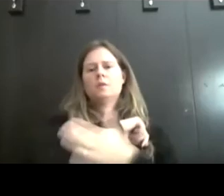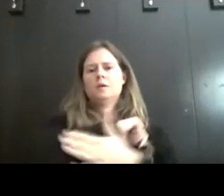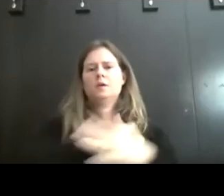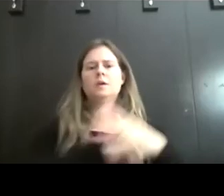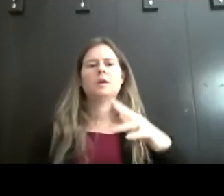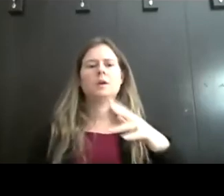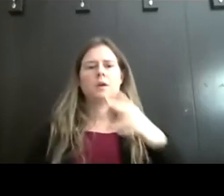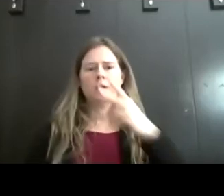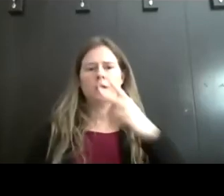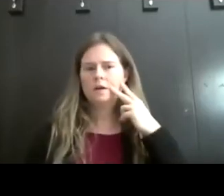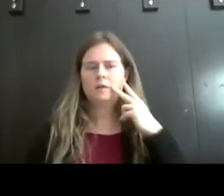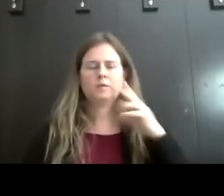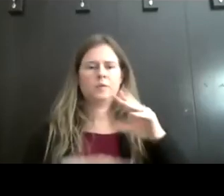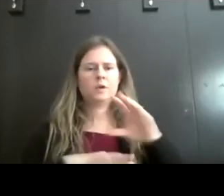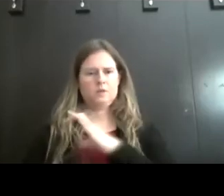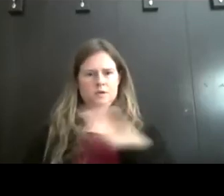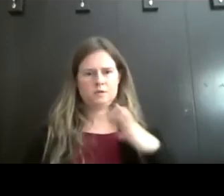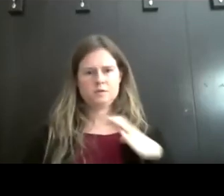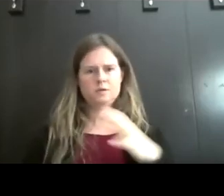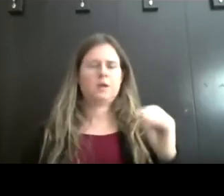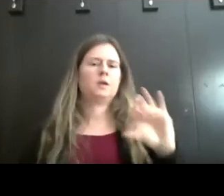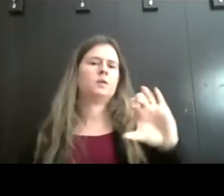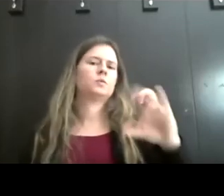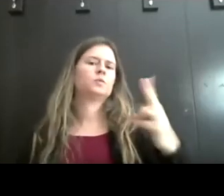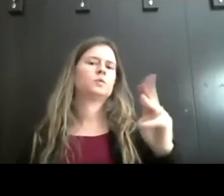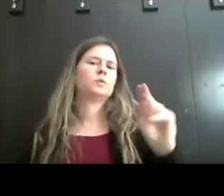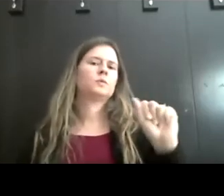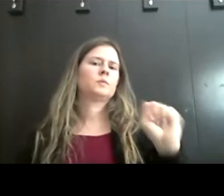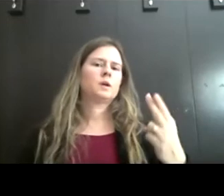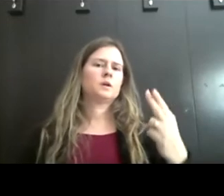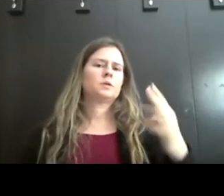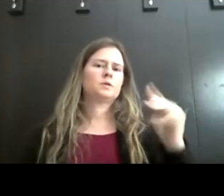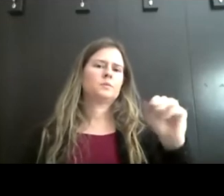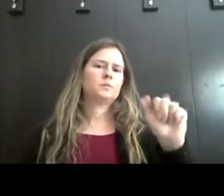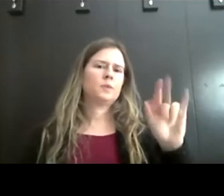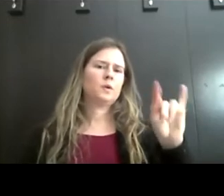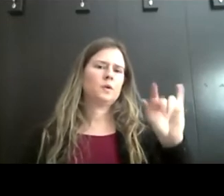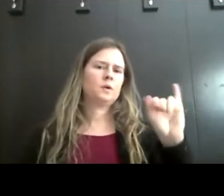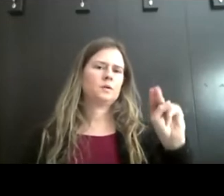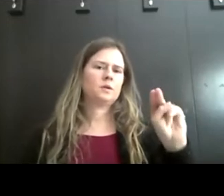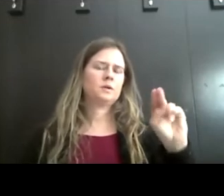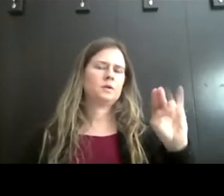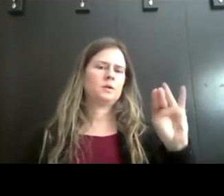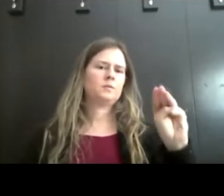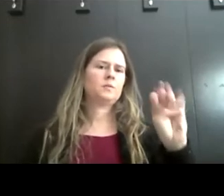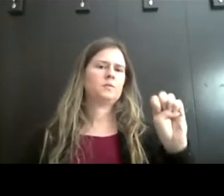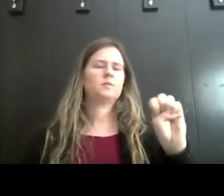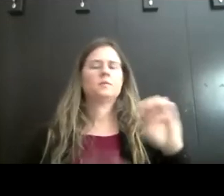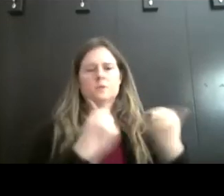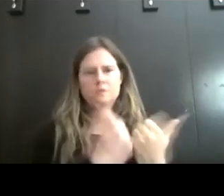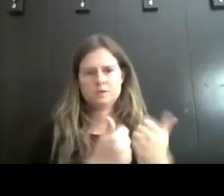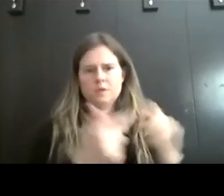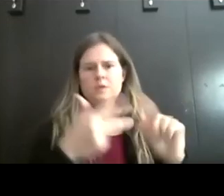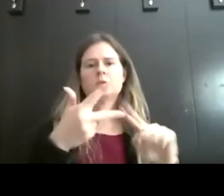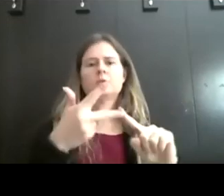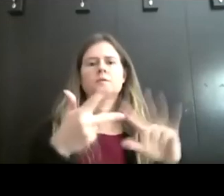Council and the Chumash Maritime Association. He's a member of the California Indian Advisory Council